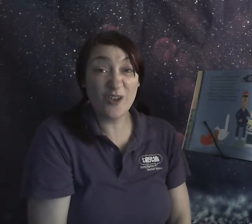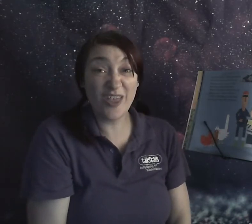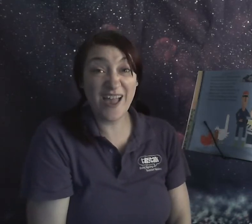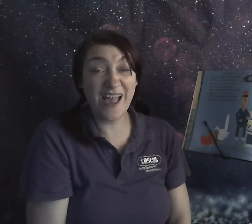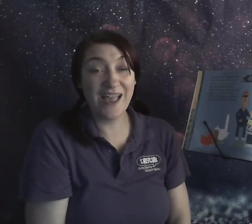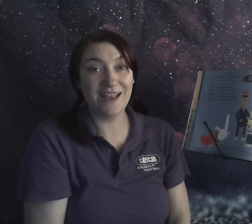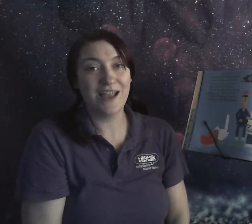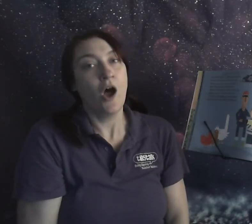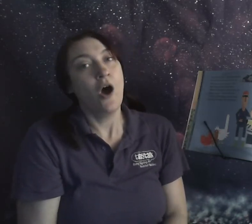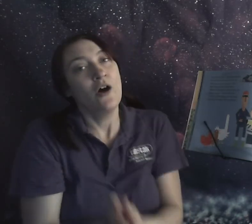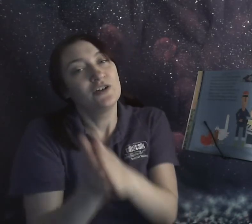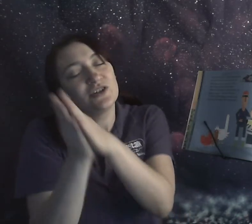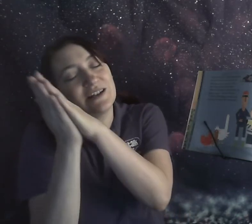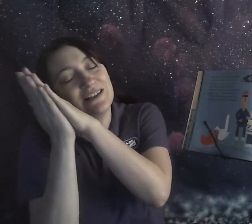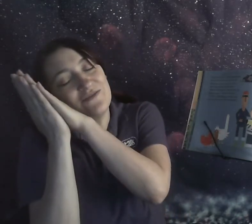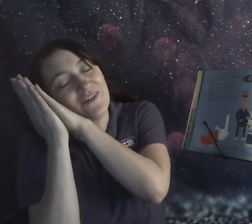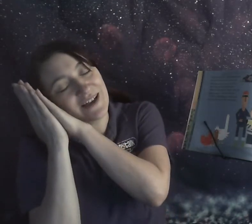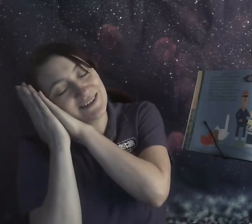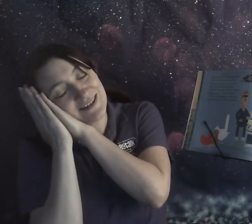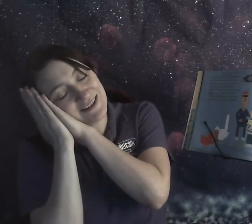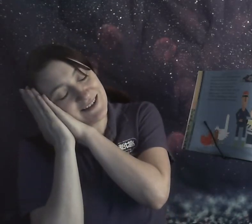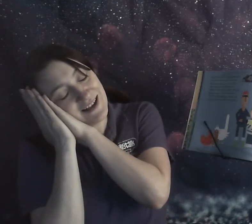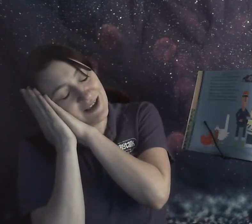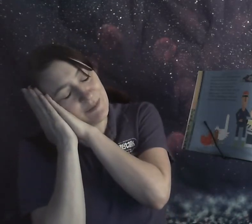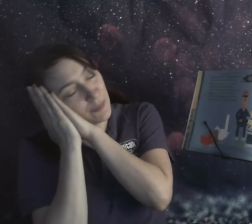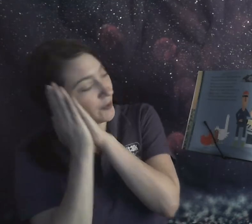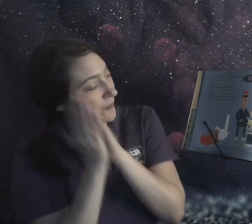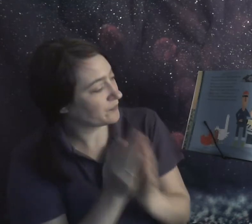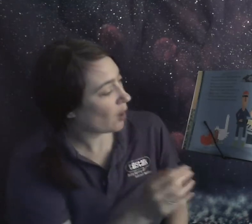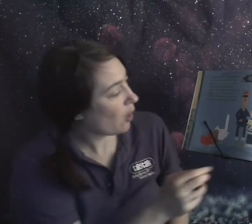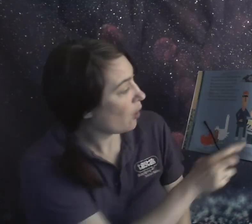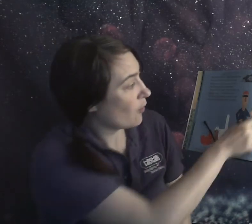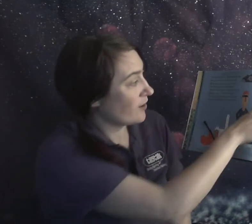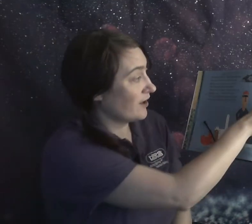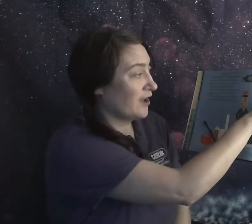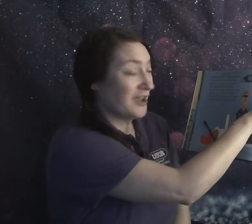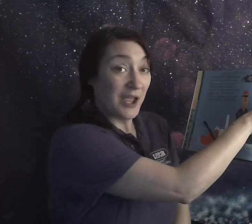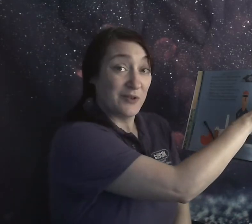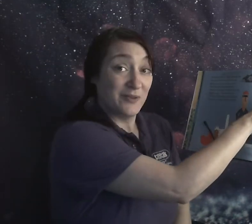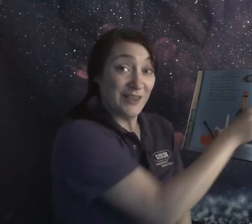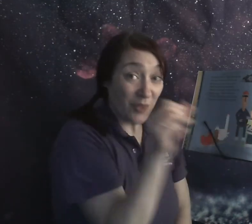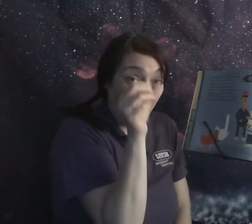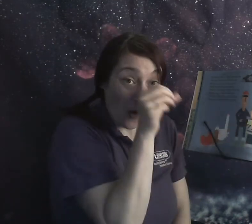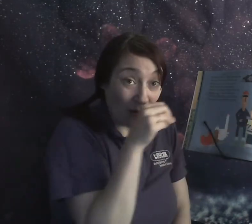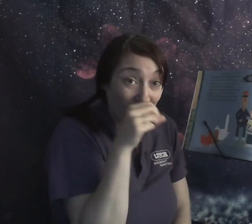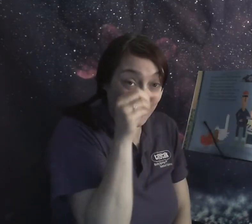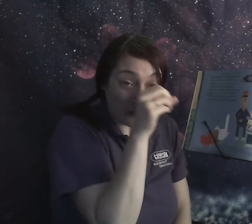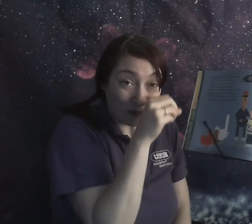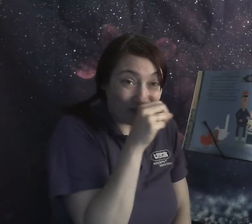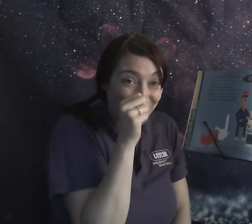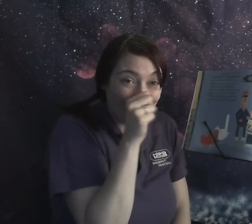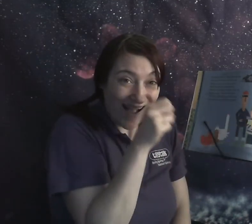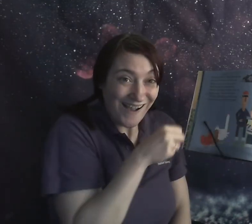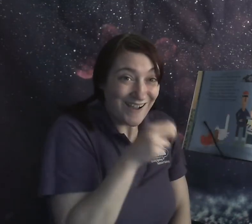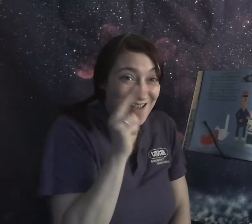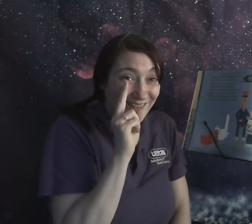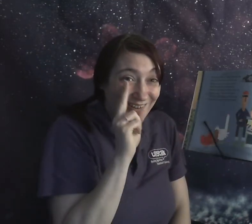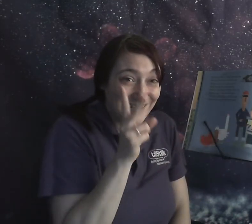there. She's fast asleep. Can you see the hog? Looking at what